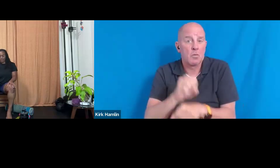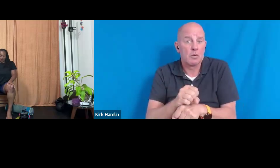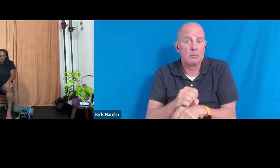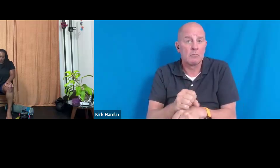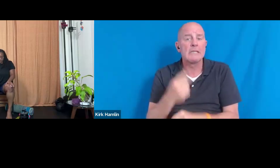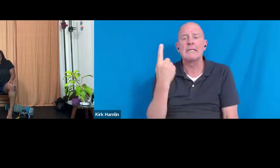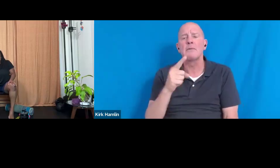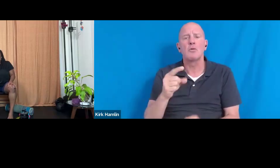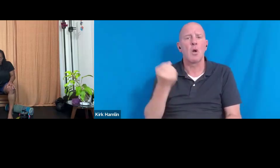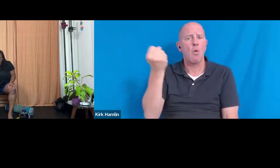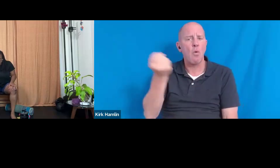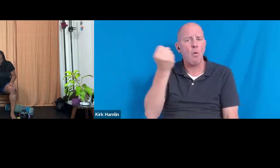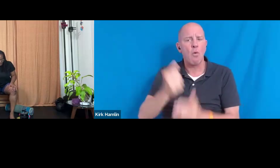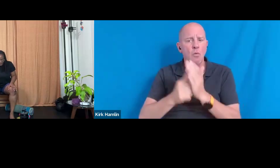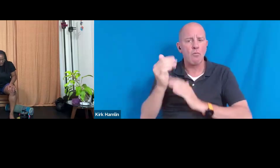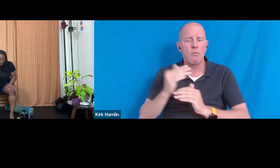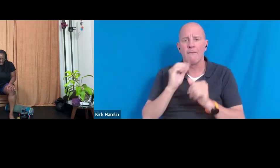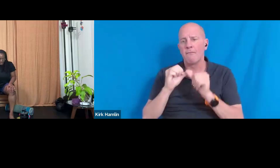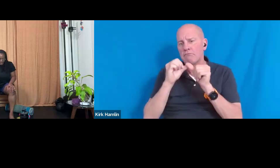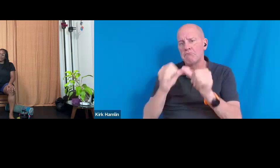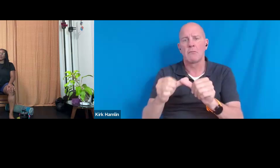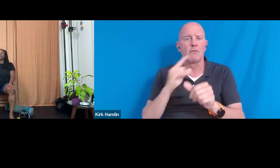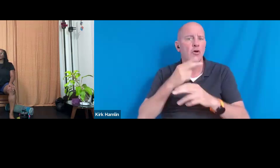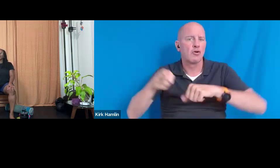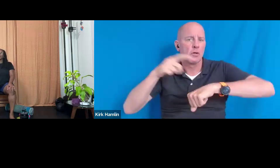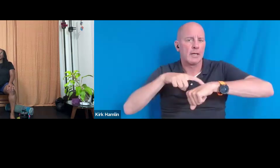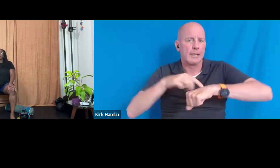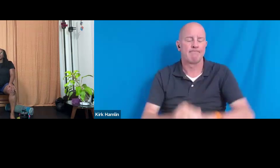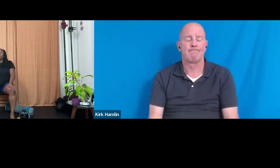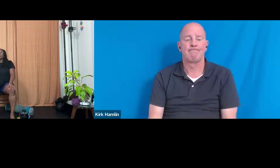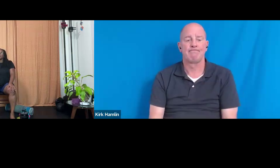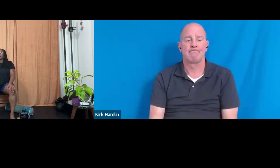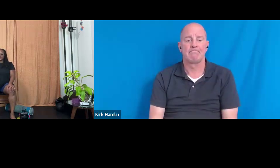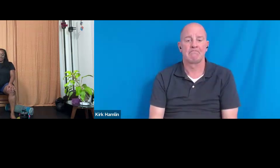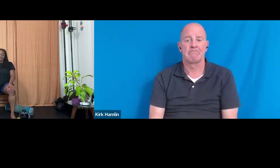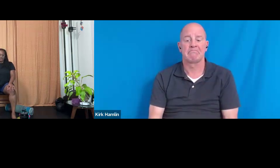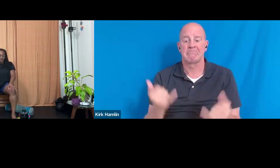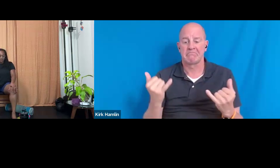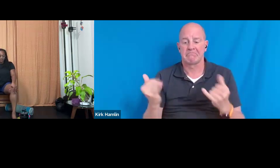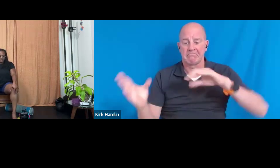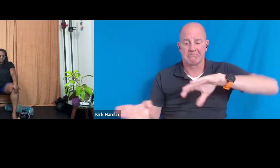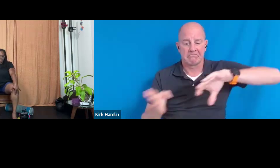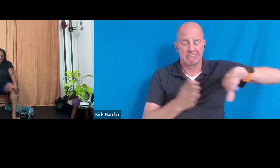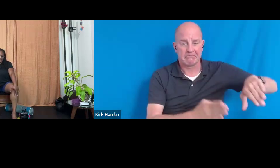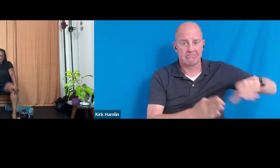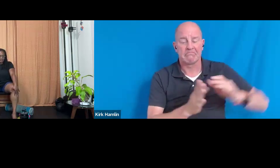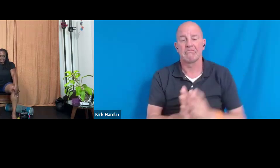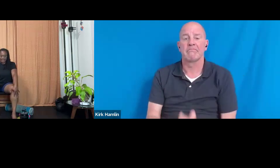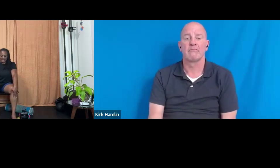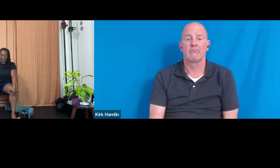of time will work. Okay, I think that's all the housekeeping. So let's get started, whether